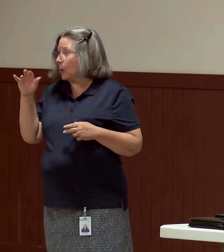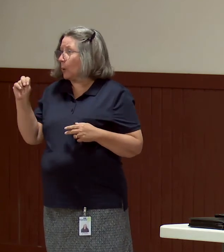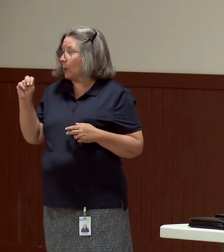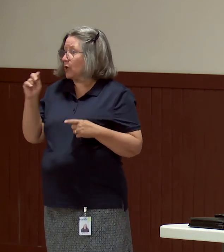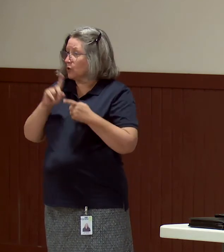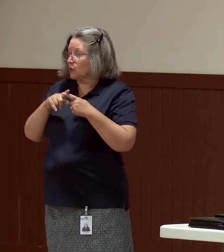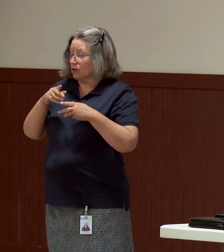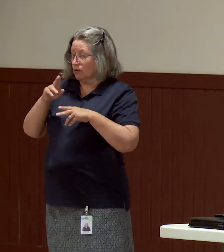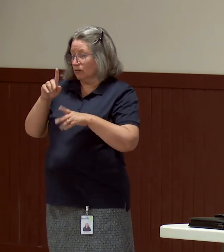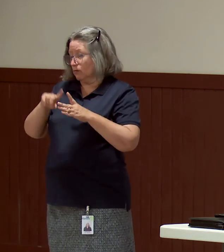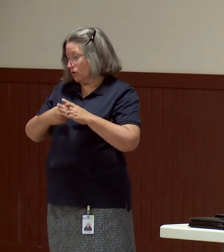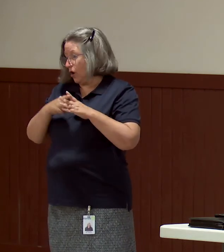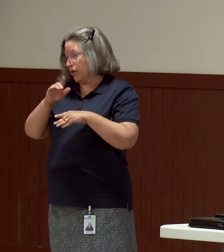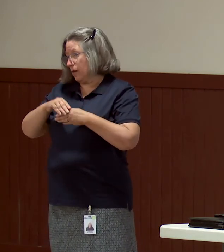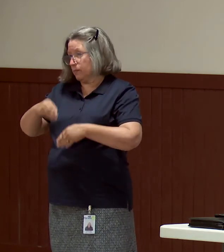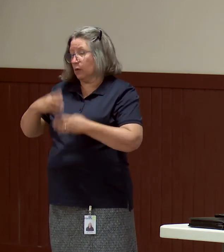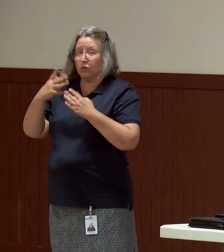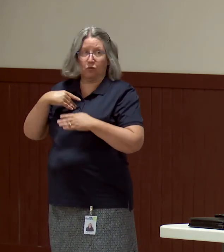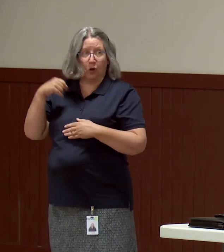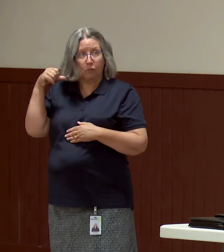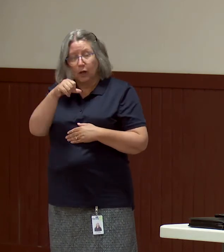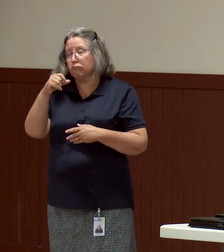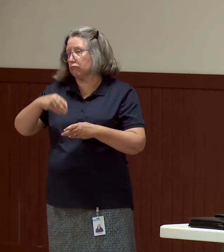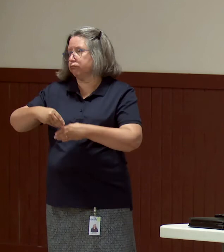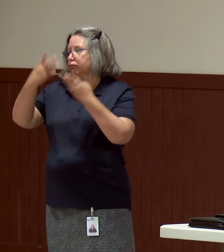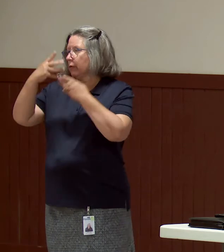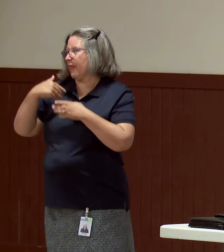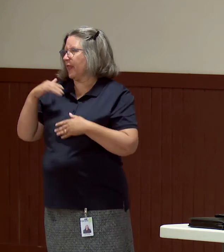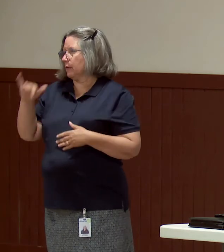is no. Just click on the link and it will come up. Yep.